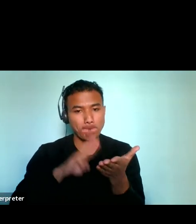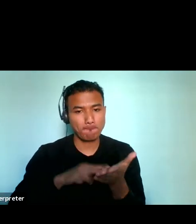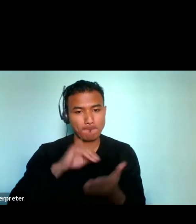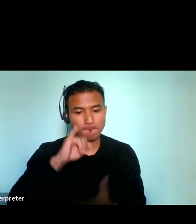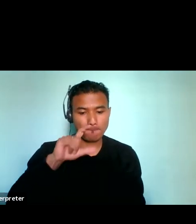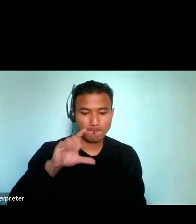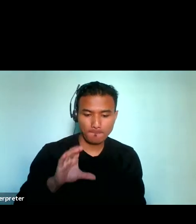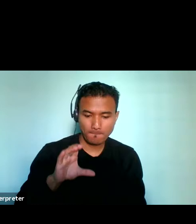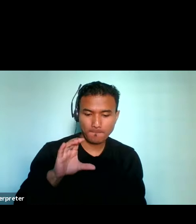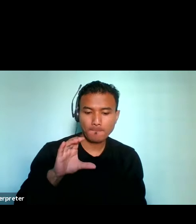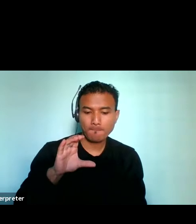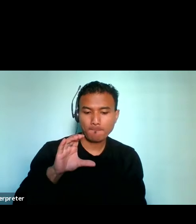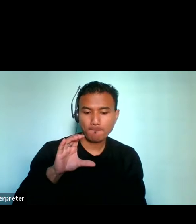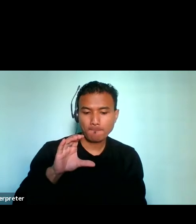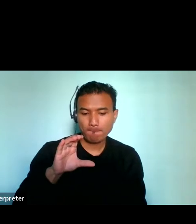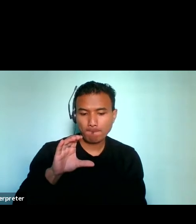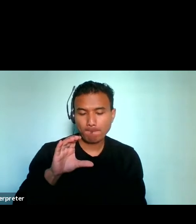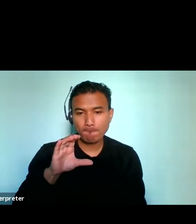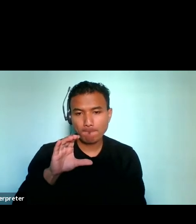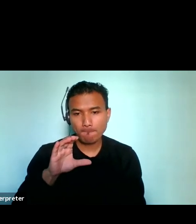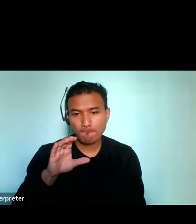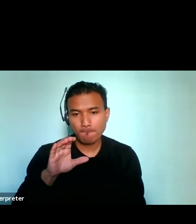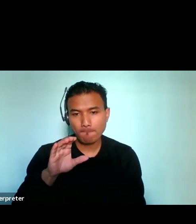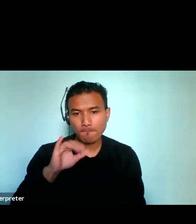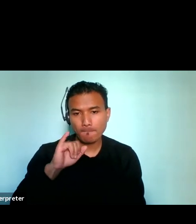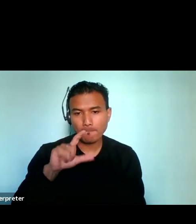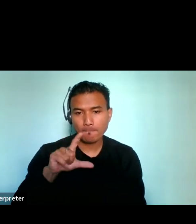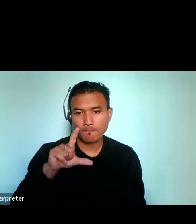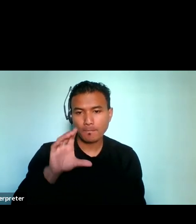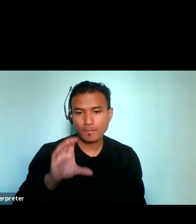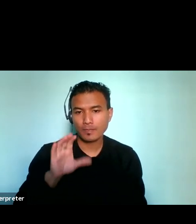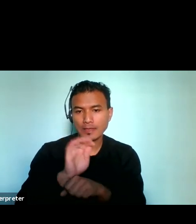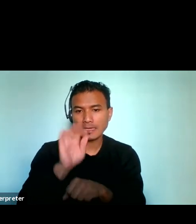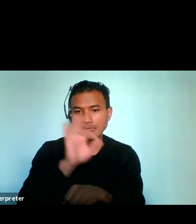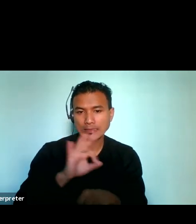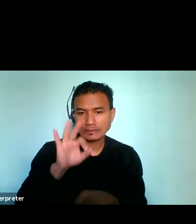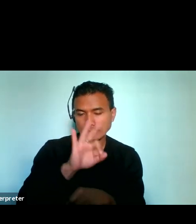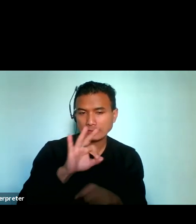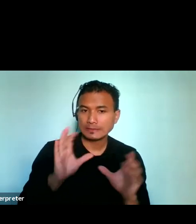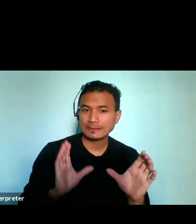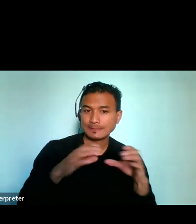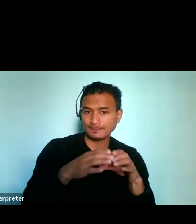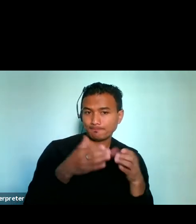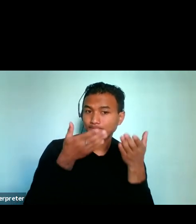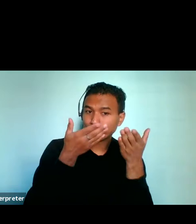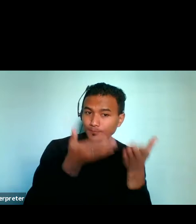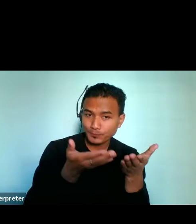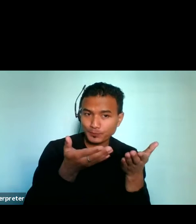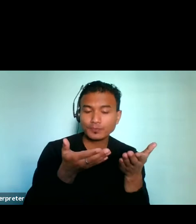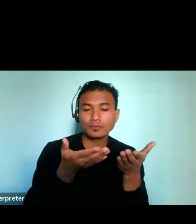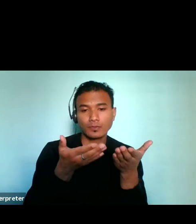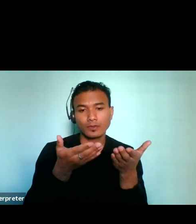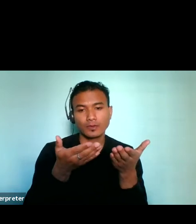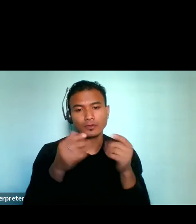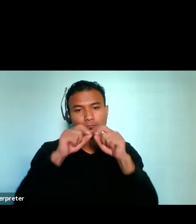ILC and also the ILC Secretariat team as well to give their